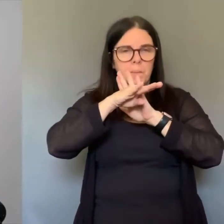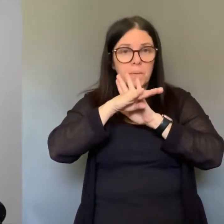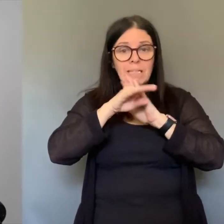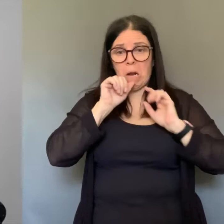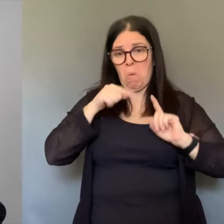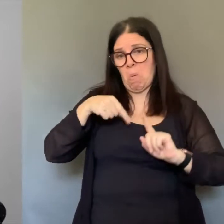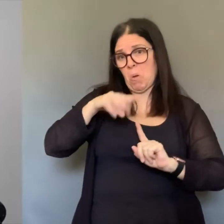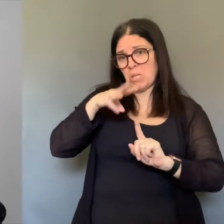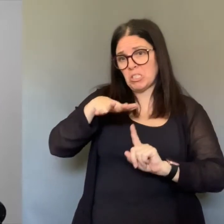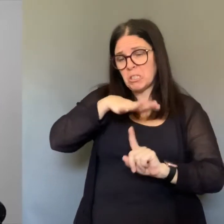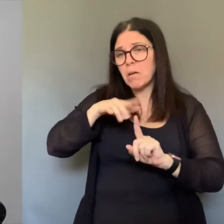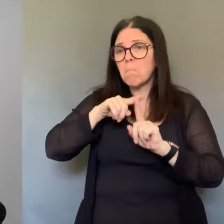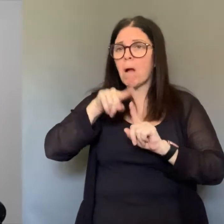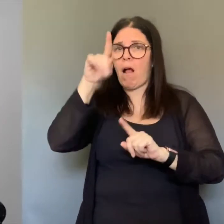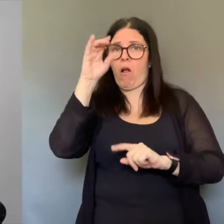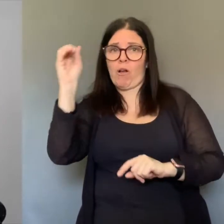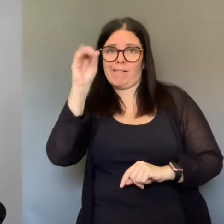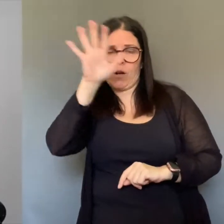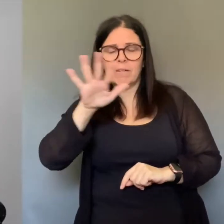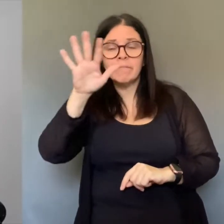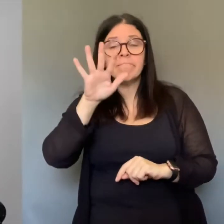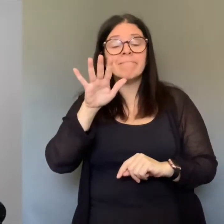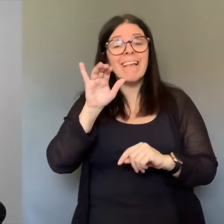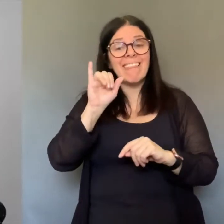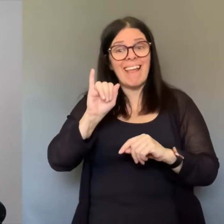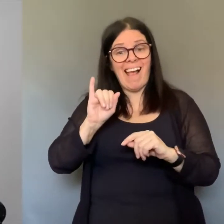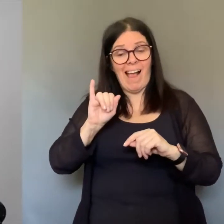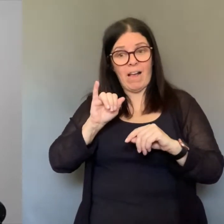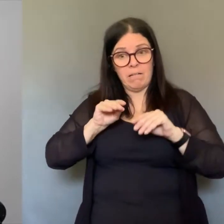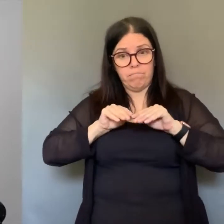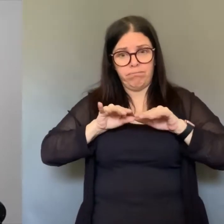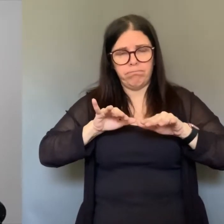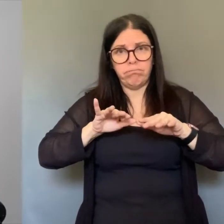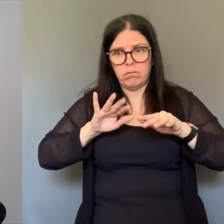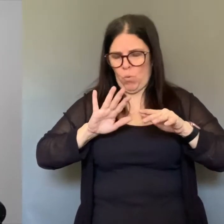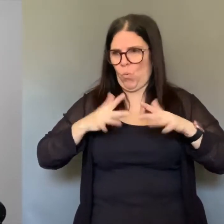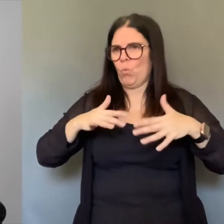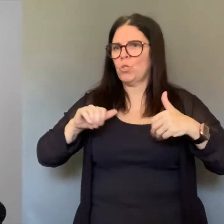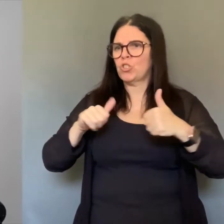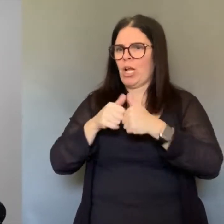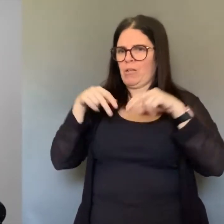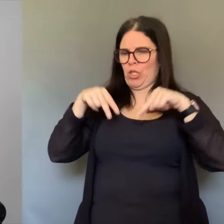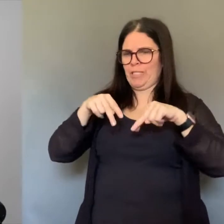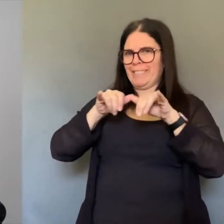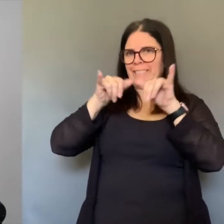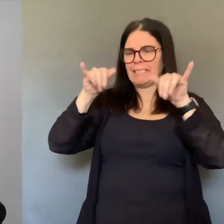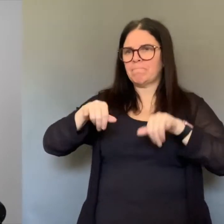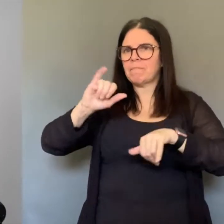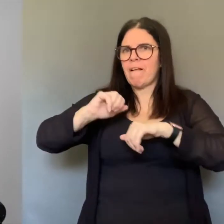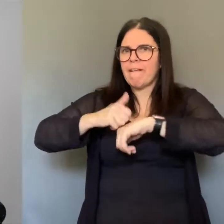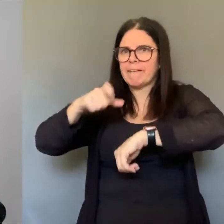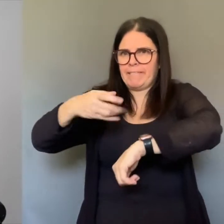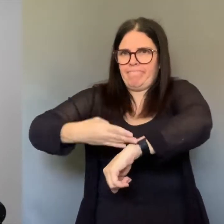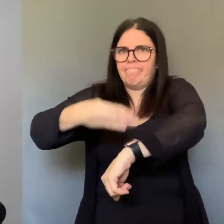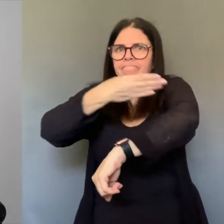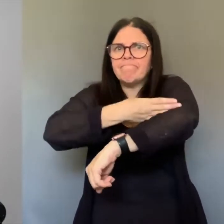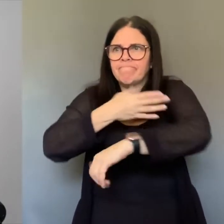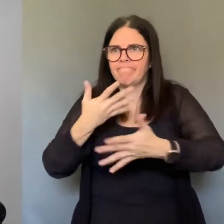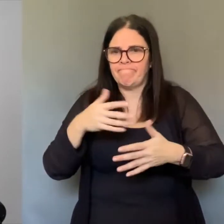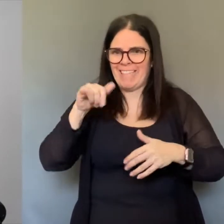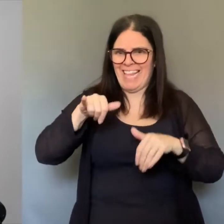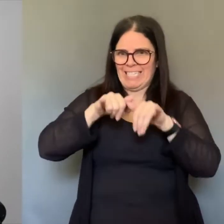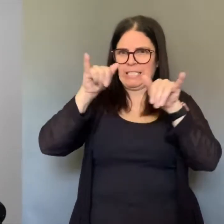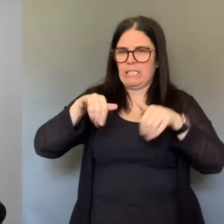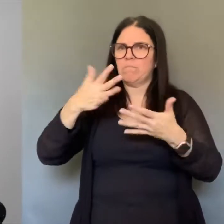region, but also across the province. Some of the challenges in the COVID-19 response highlighted the more systematic challenges to our healthcare